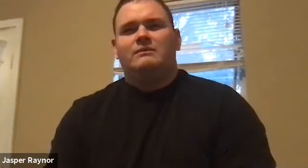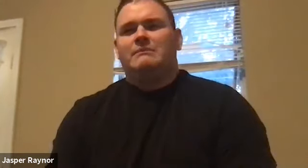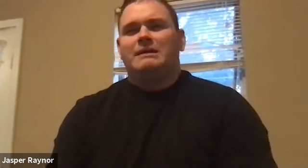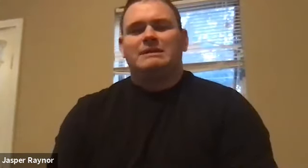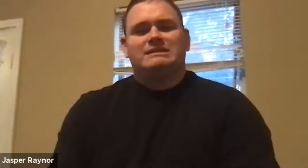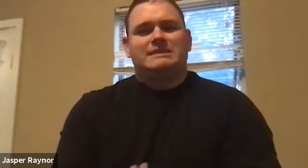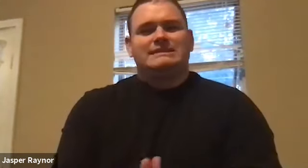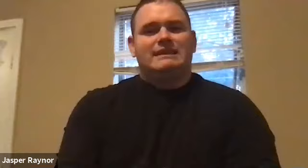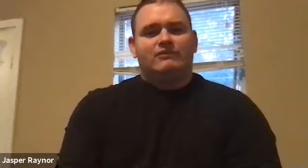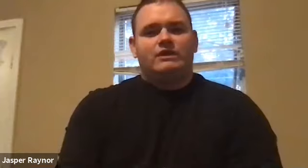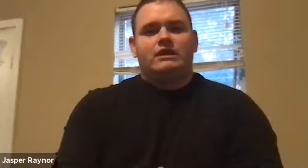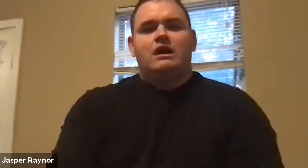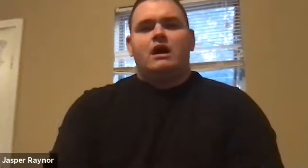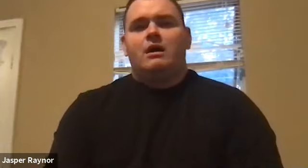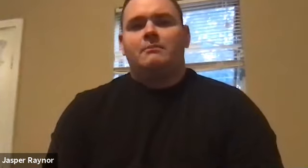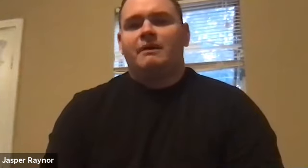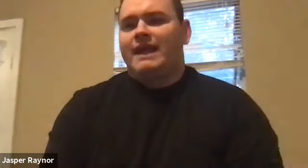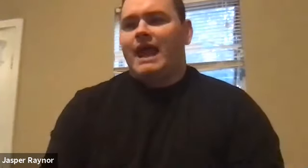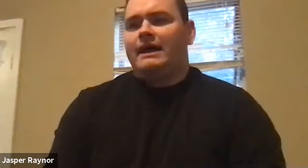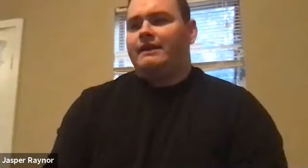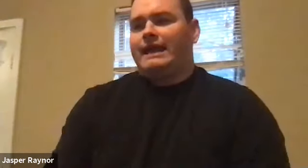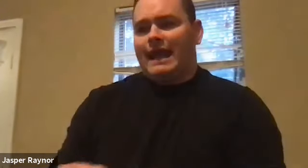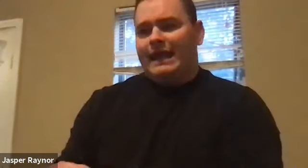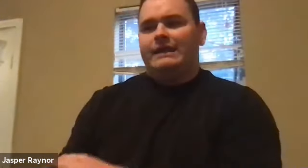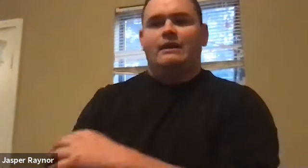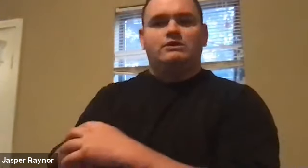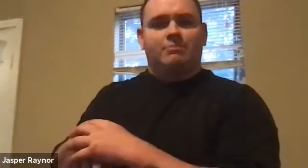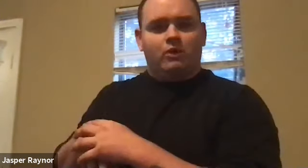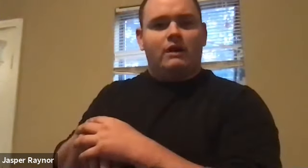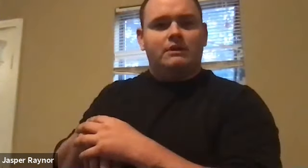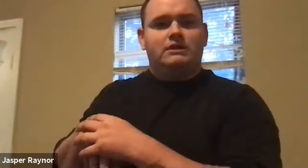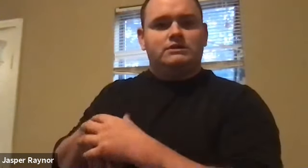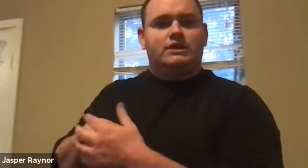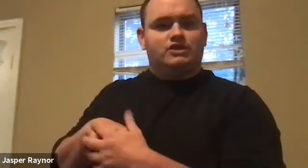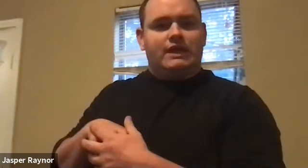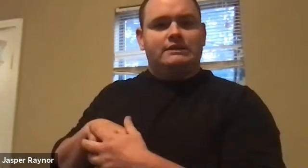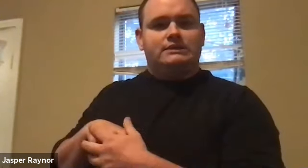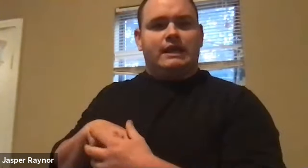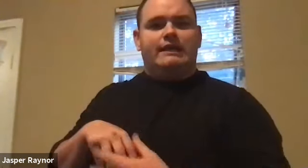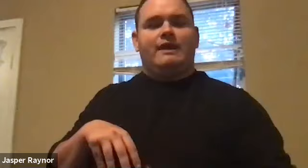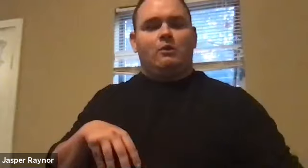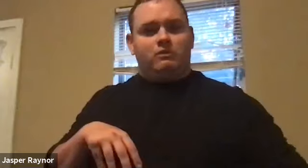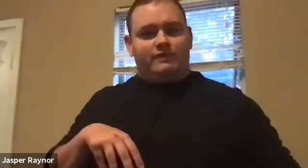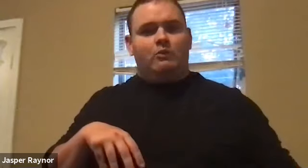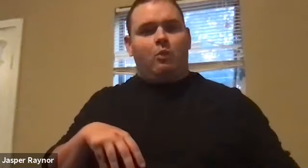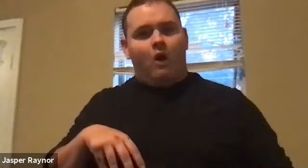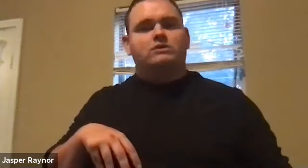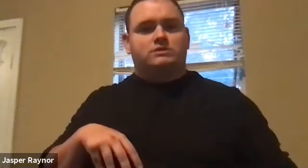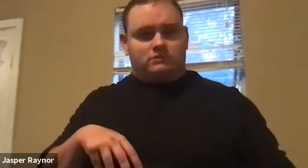might have been something different, but they had a hand that was pulled up to their chest and they walked a